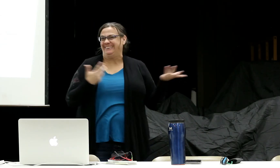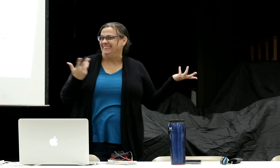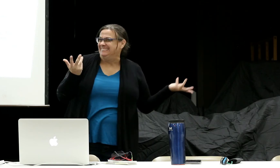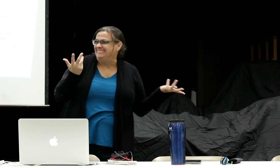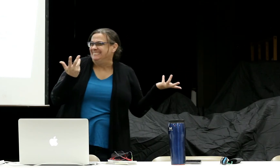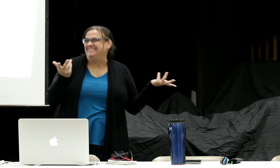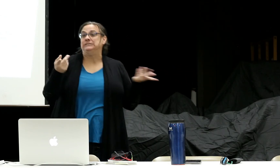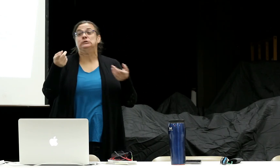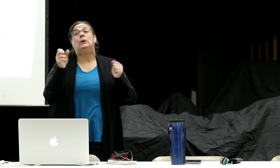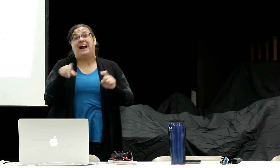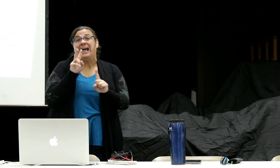And my experience with